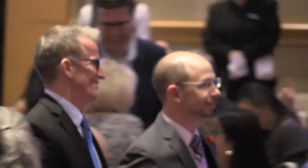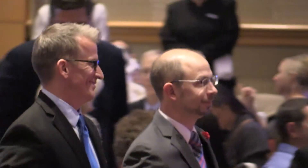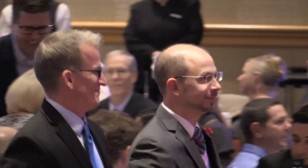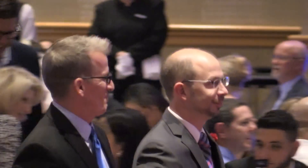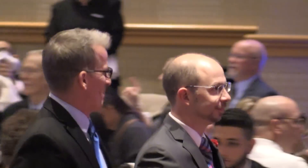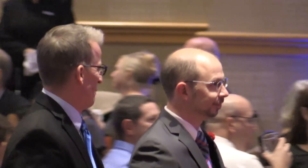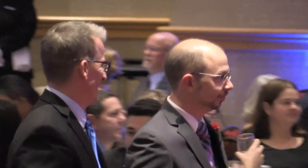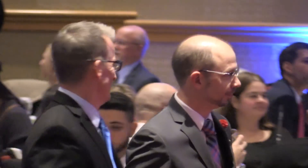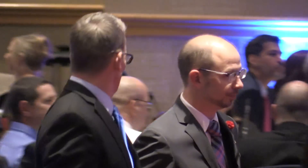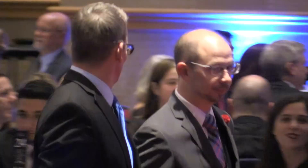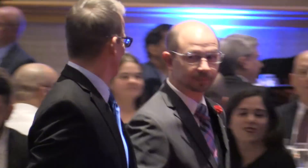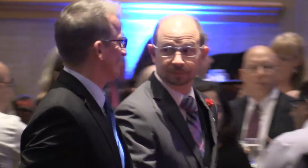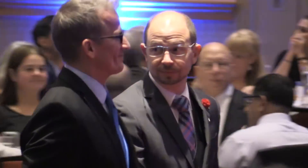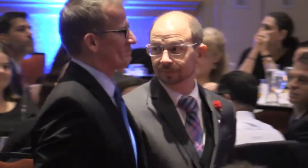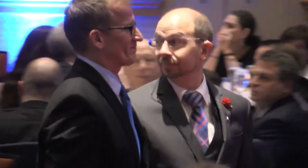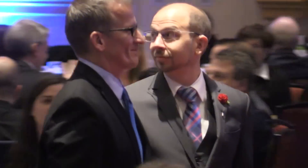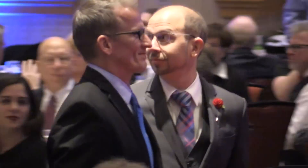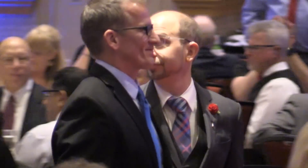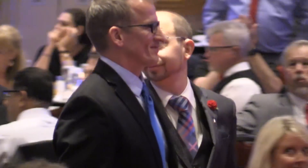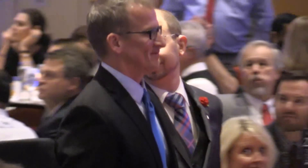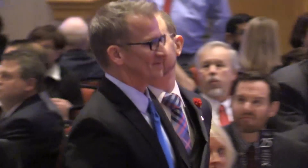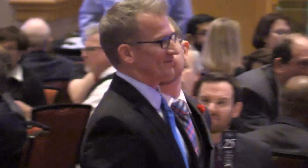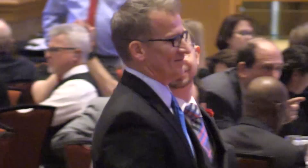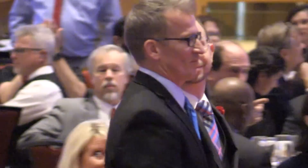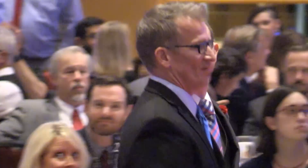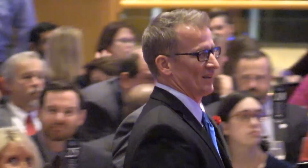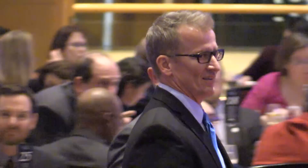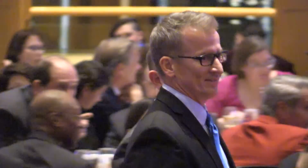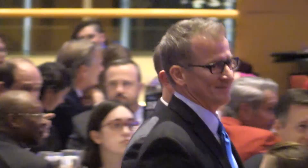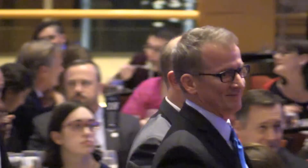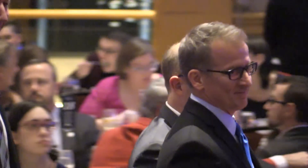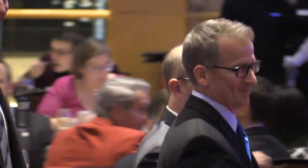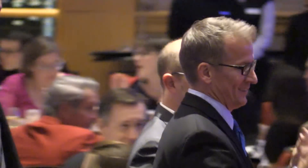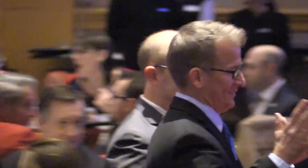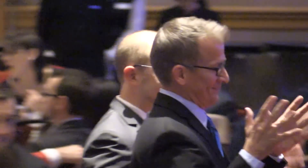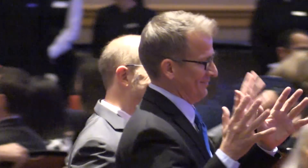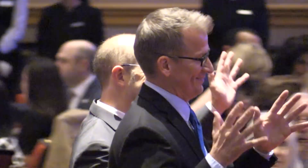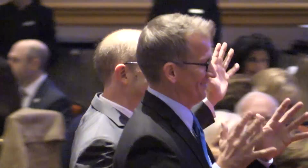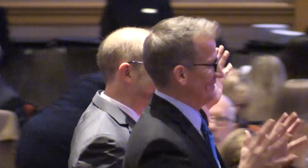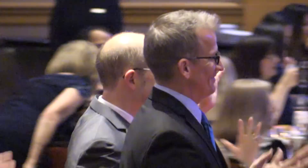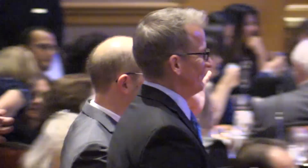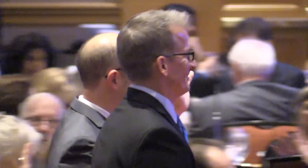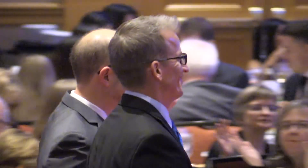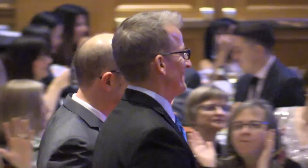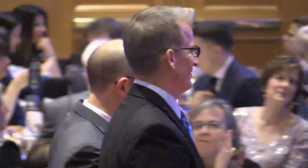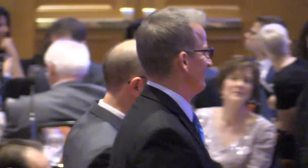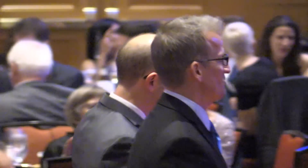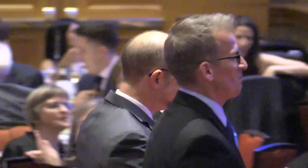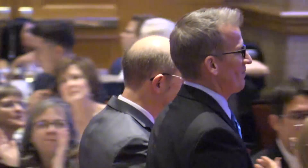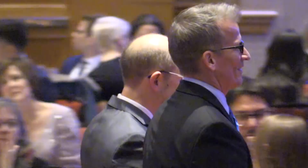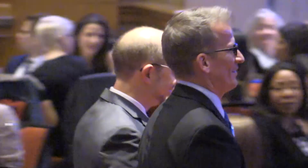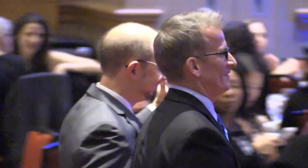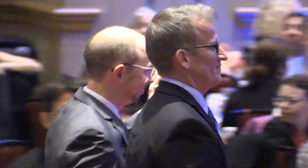Come on up that red, beautiful carpet. Next, we have Terry Berrigan, Business